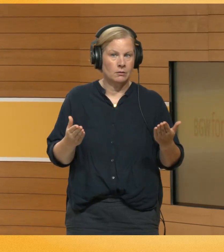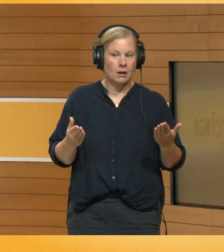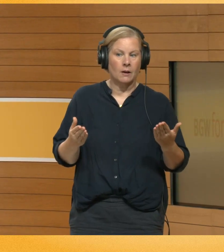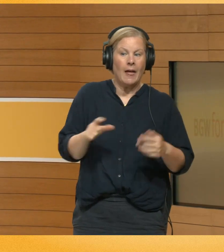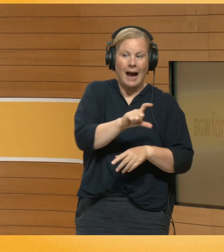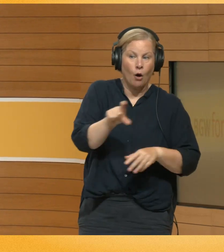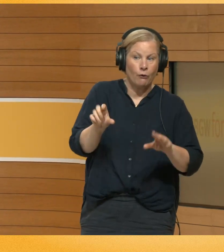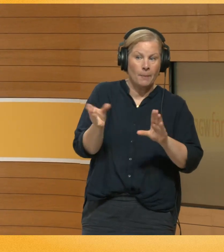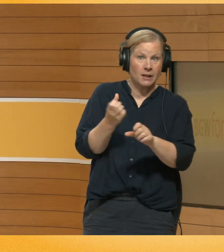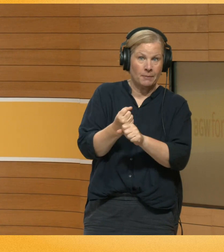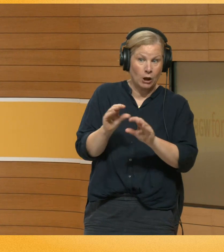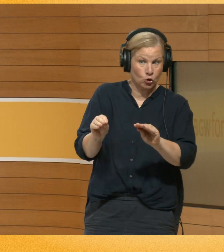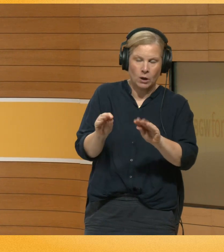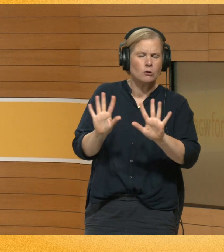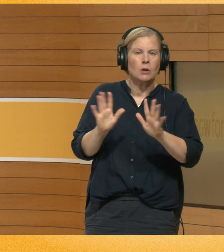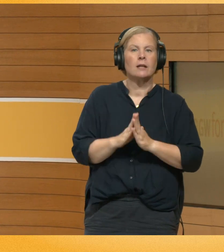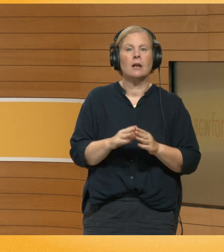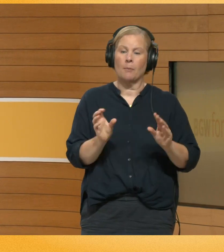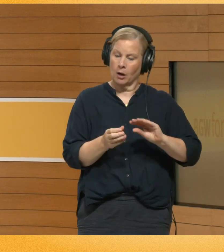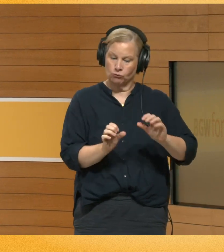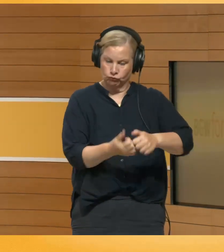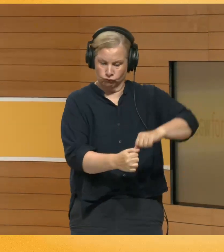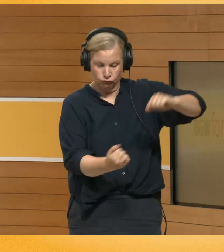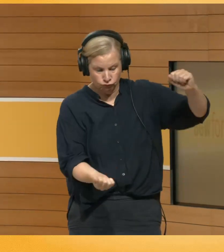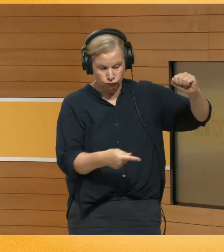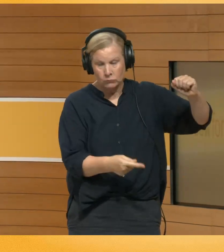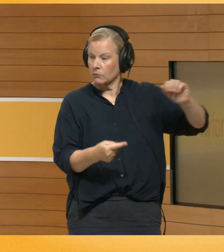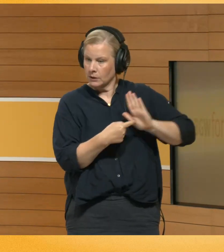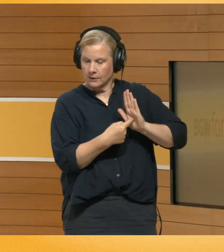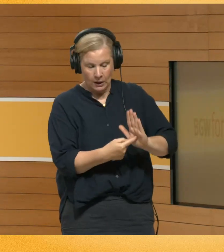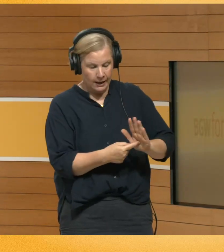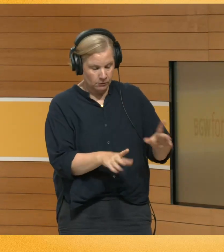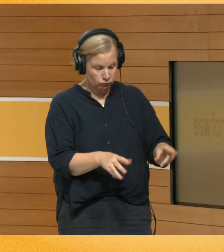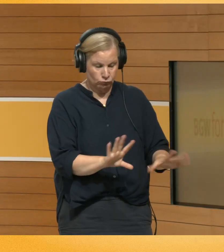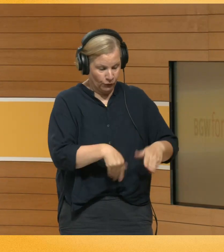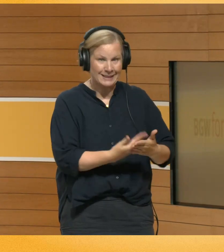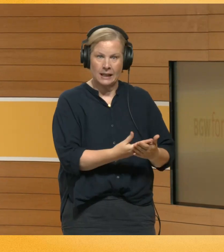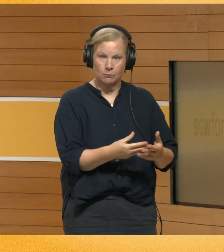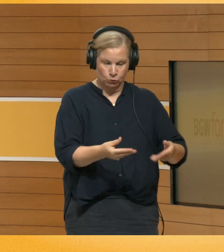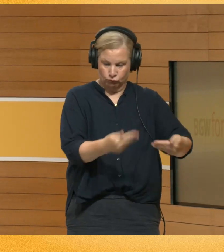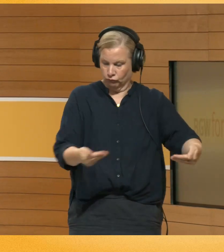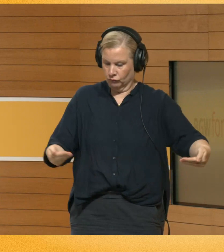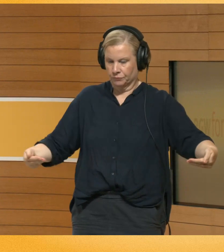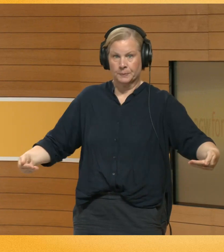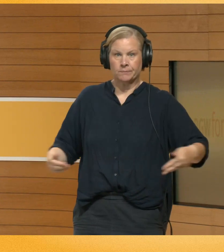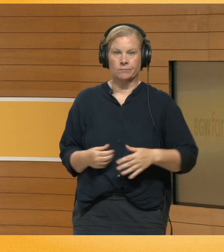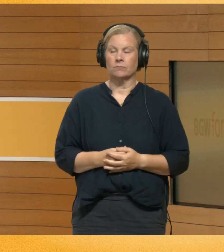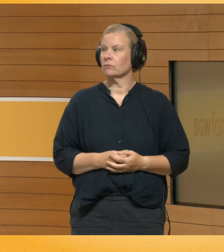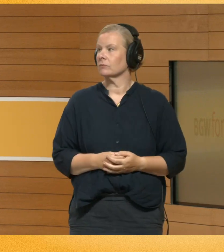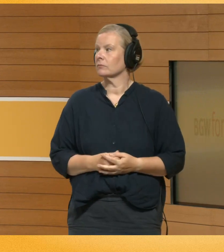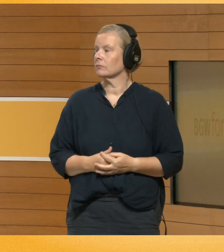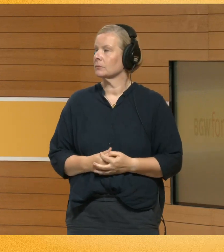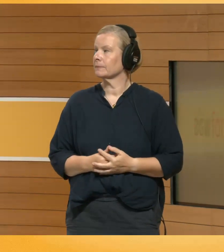and then during a promotion week, it's not about training staff members, but to just